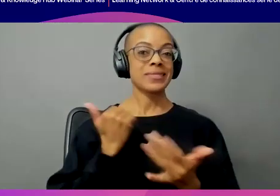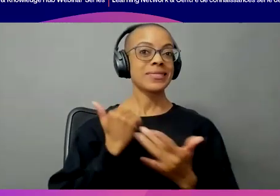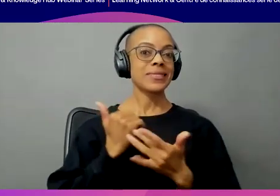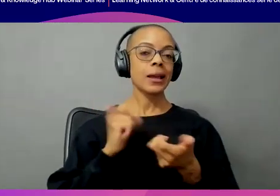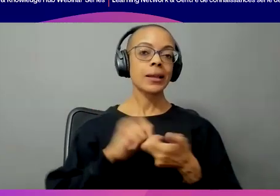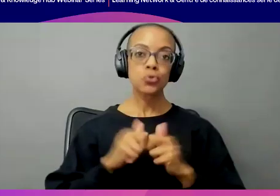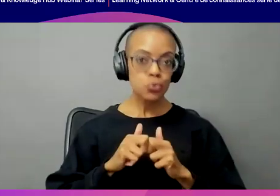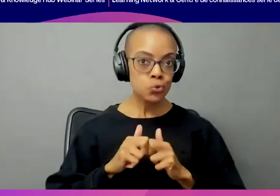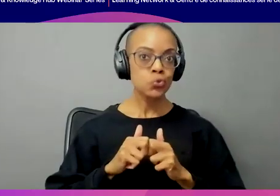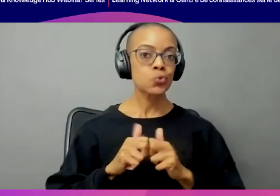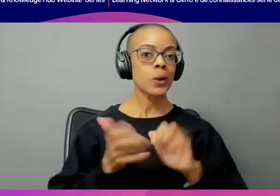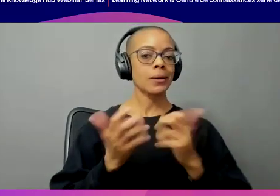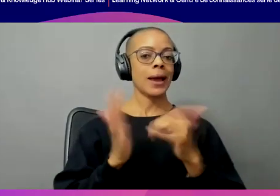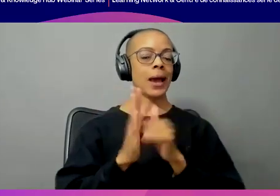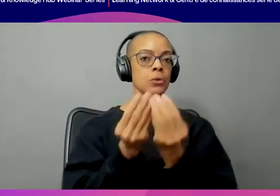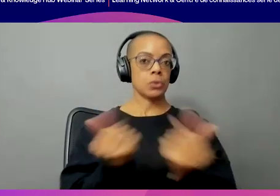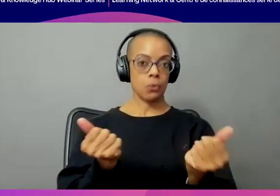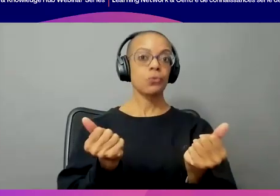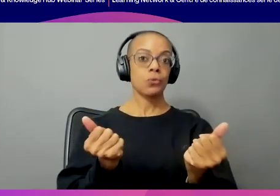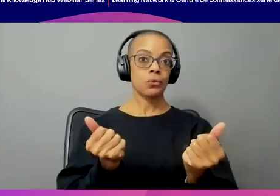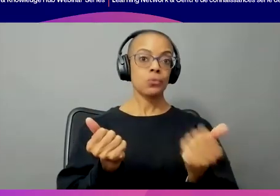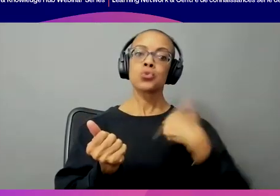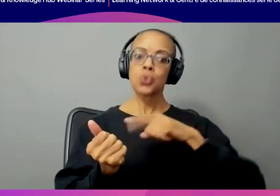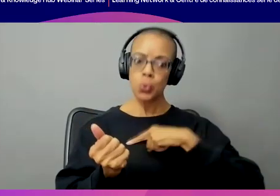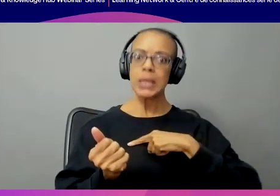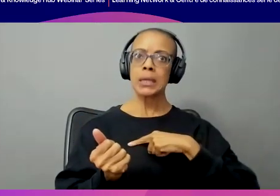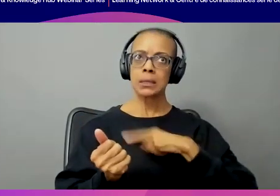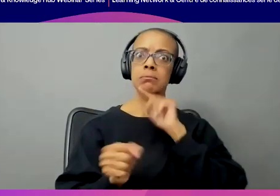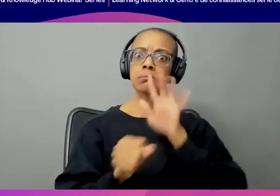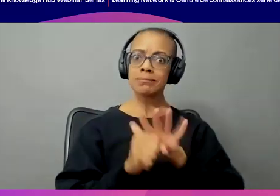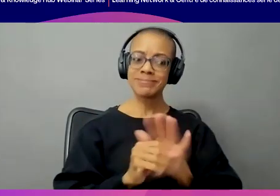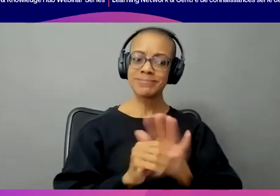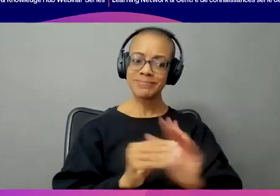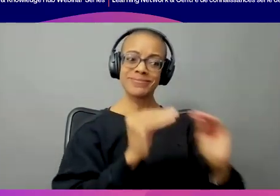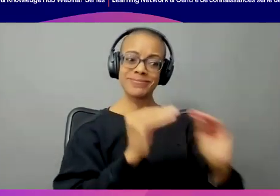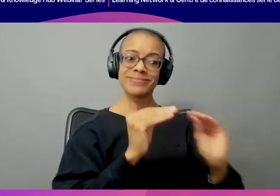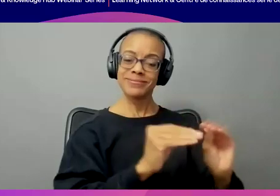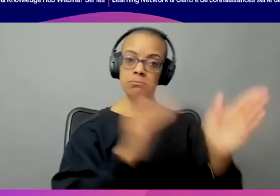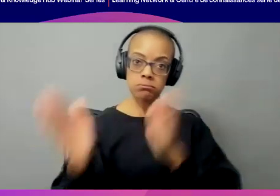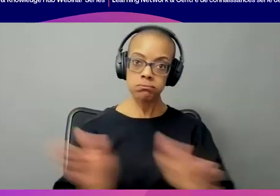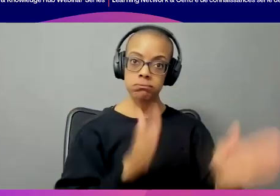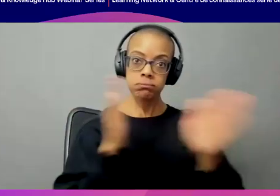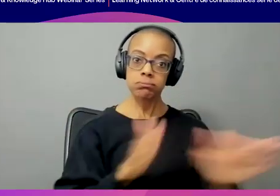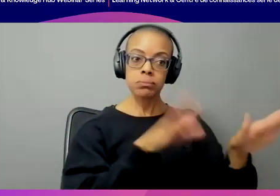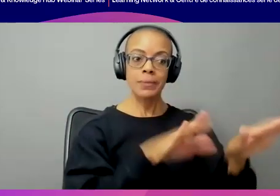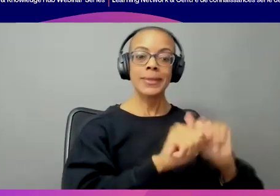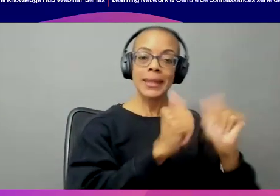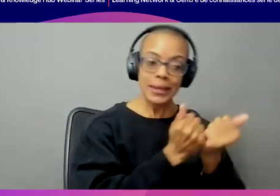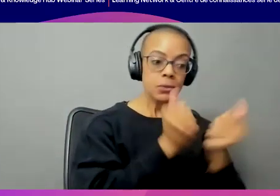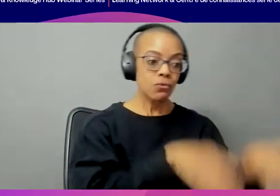problems. And so we did make sure that we prepared the agencies and the facilitators